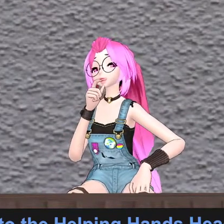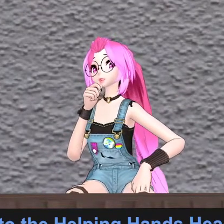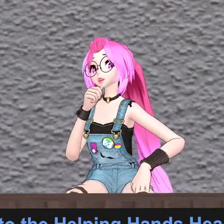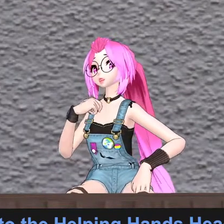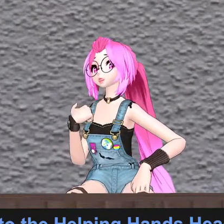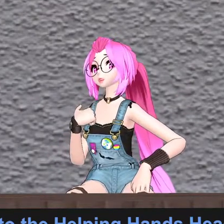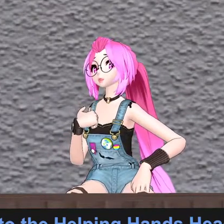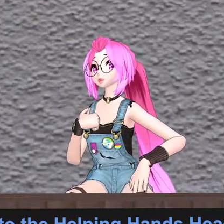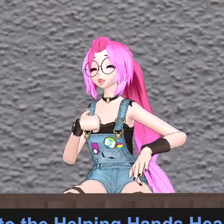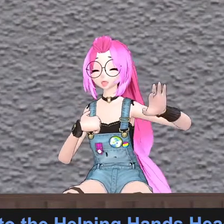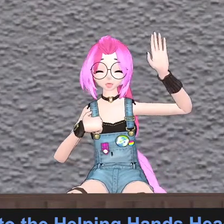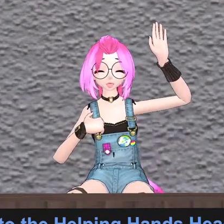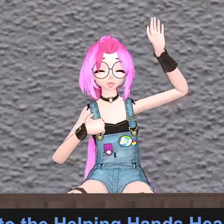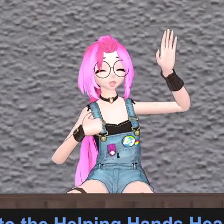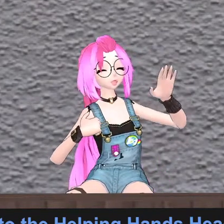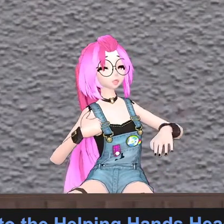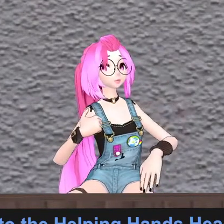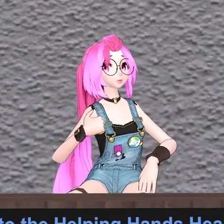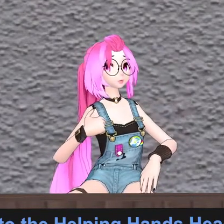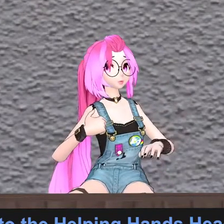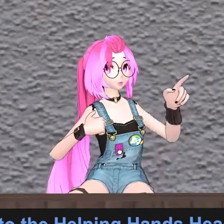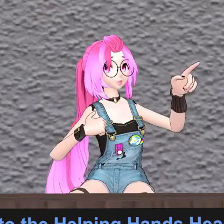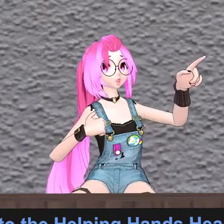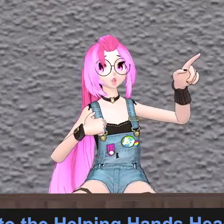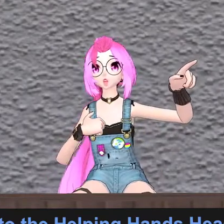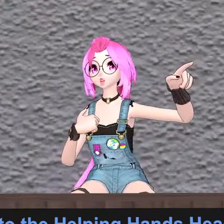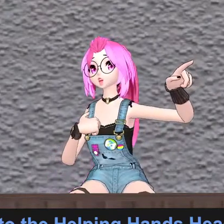here lives in Canada? Who's here Canadian? Raise your hand.